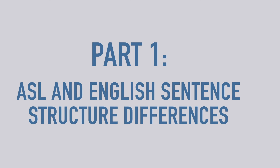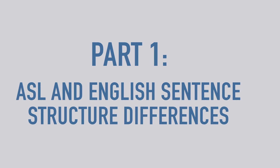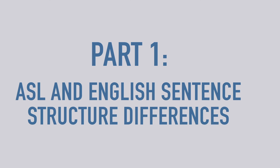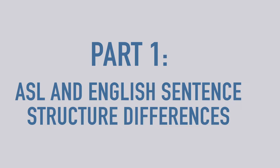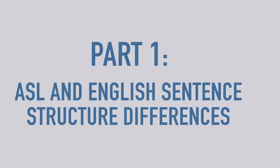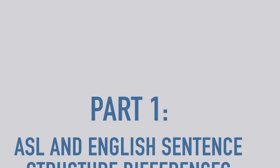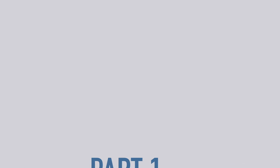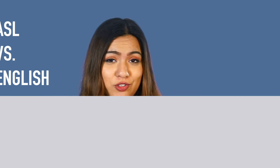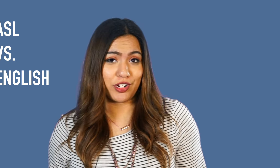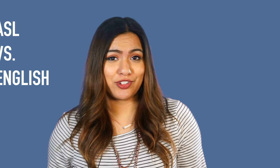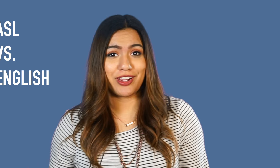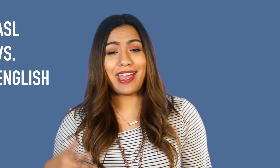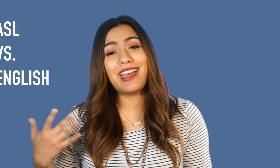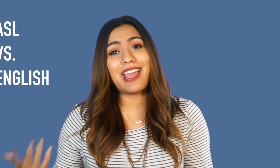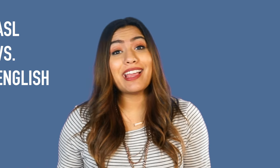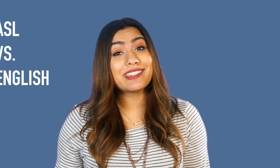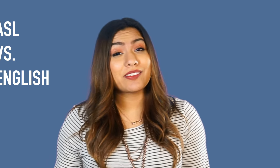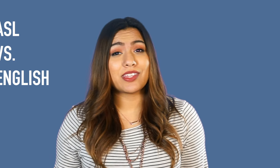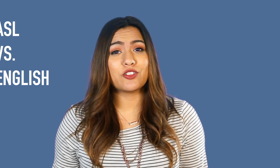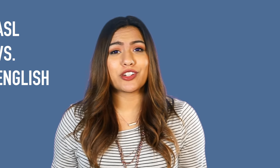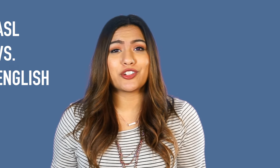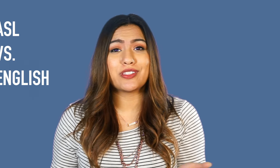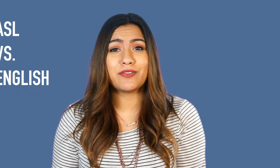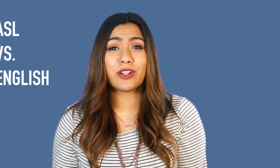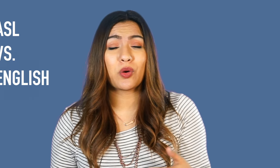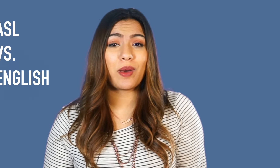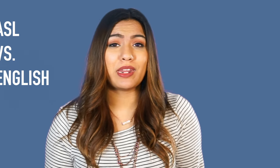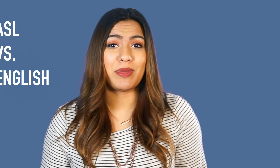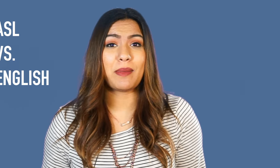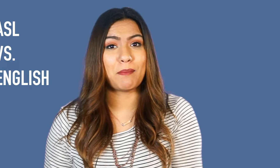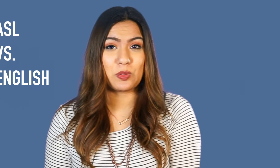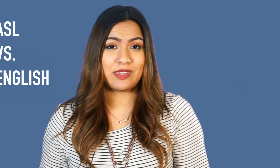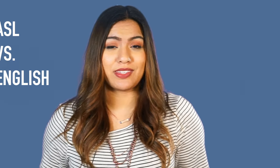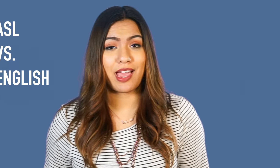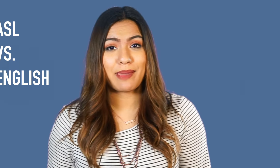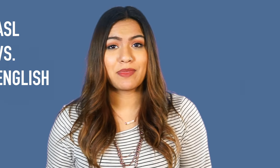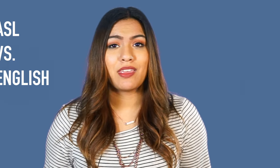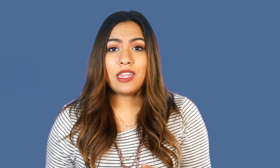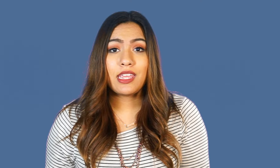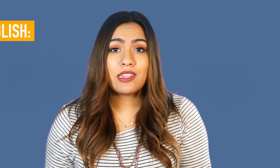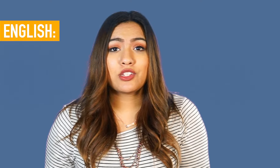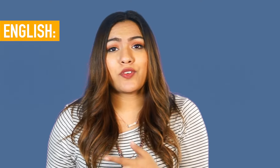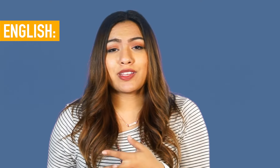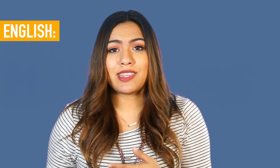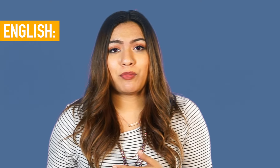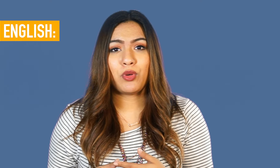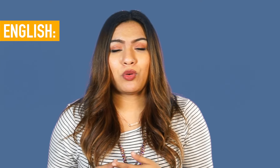So English sentence structure and ASL sentence structure differ quite a bit most of the time. In English, for example,